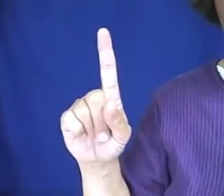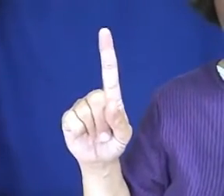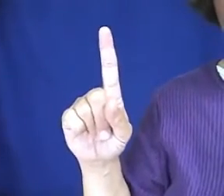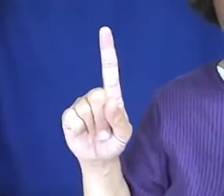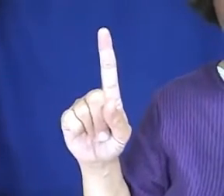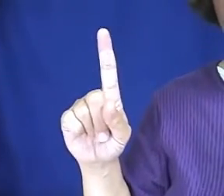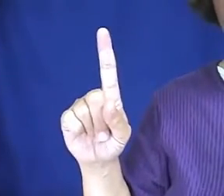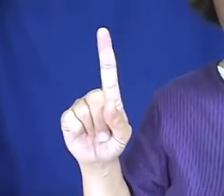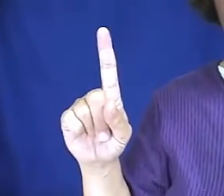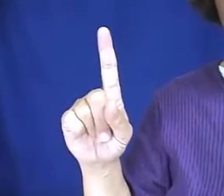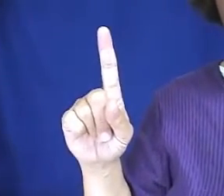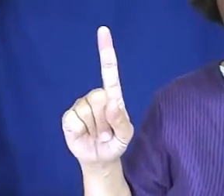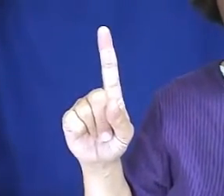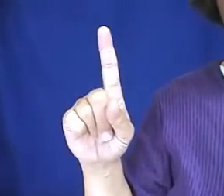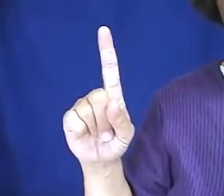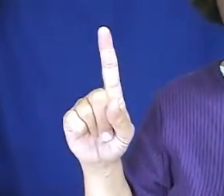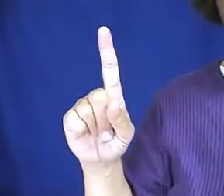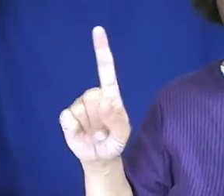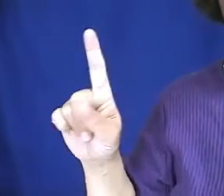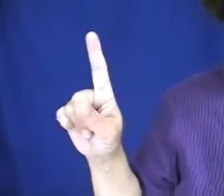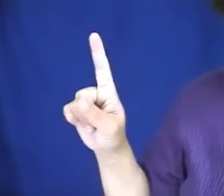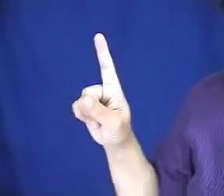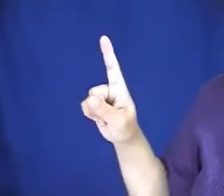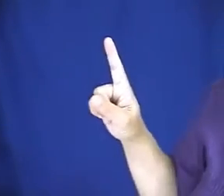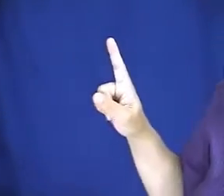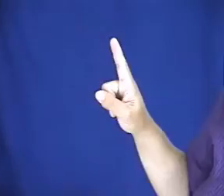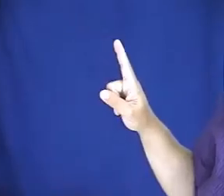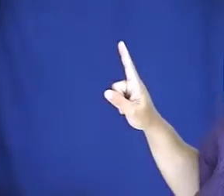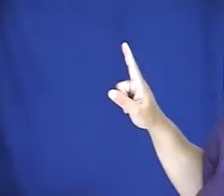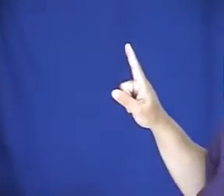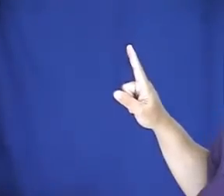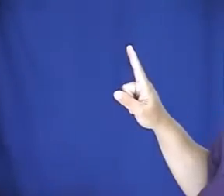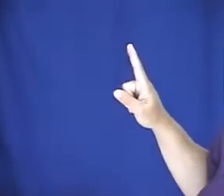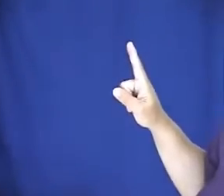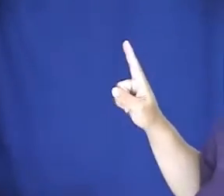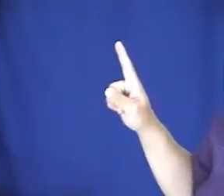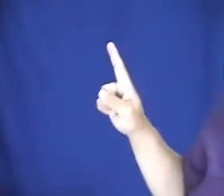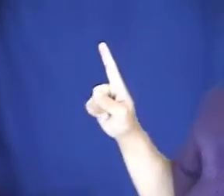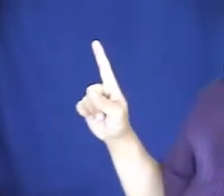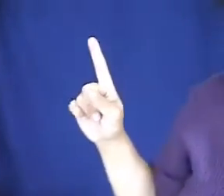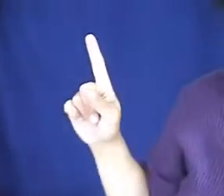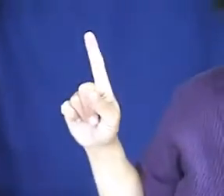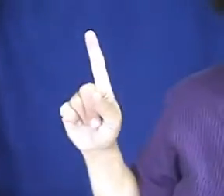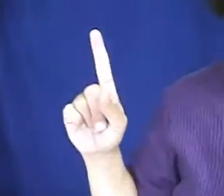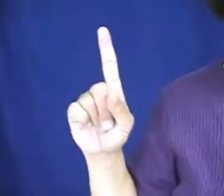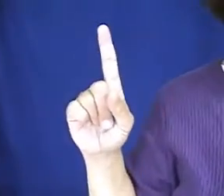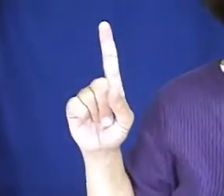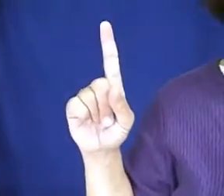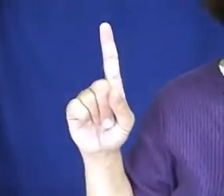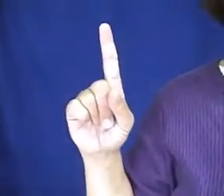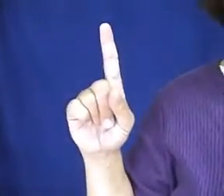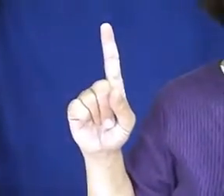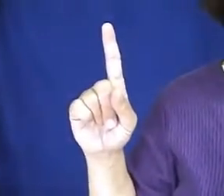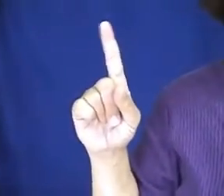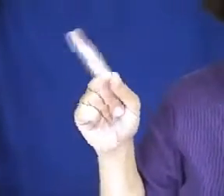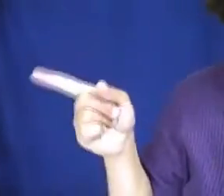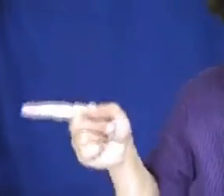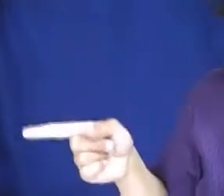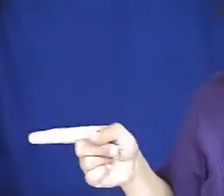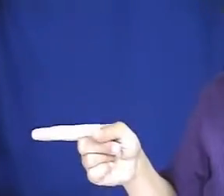One. Index finger pointed up. From the side, it's just a plain pointing finger, just like you'd use for